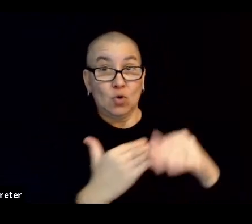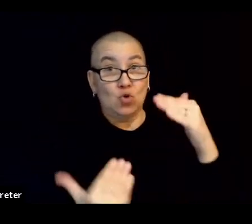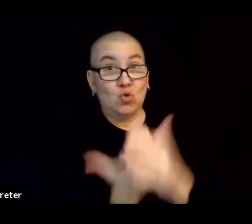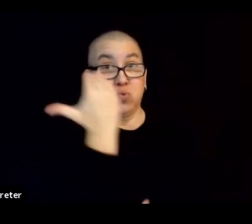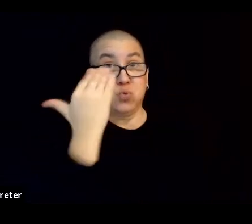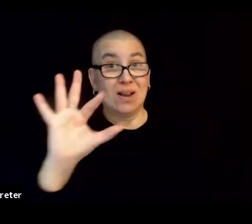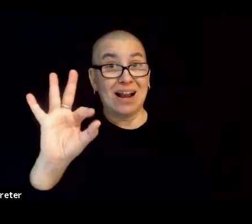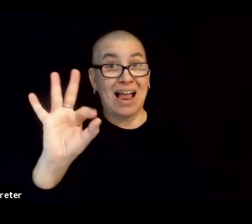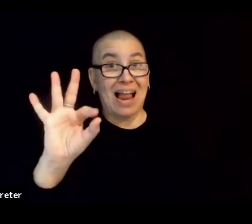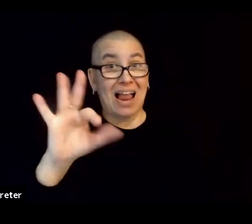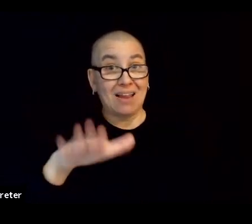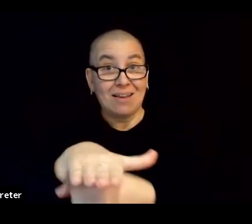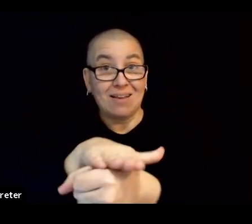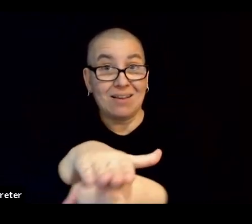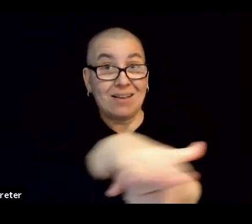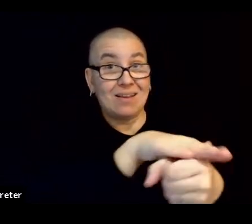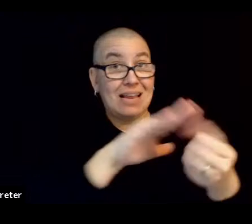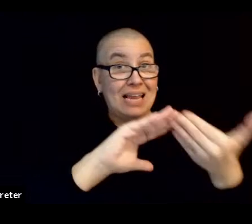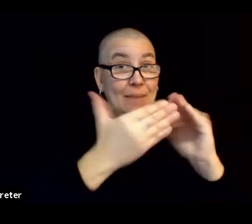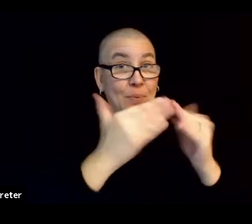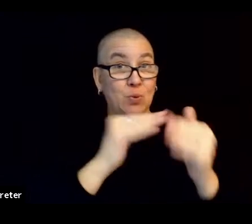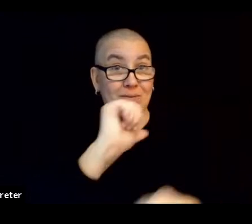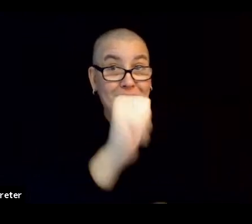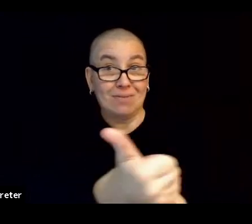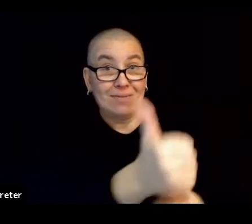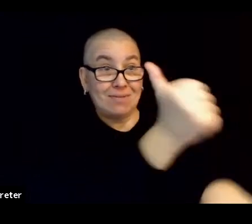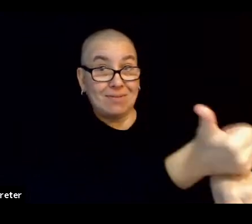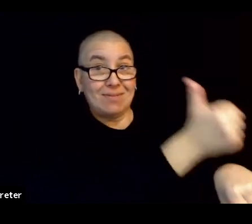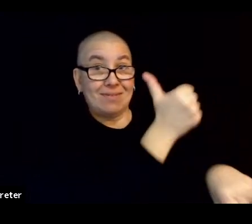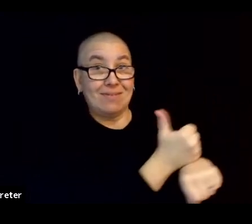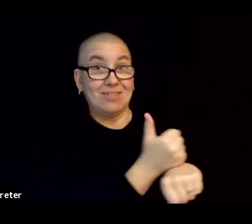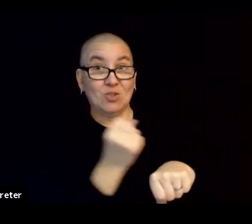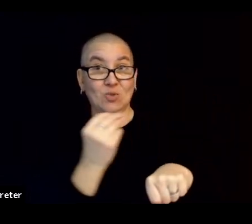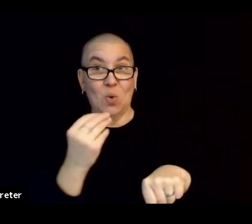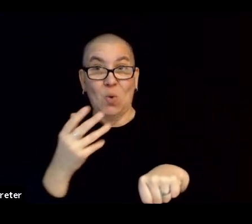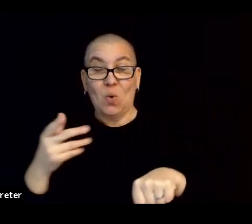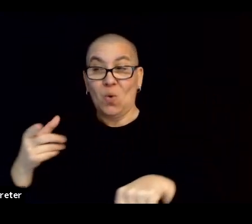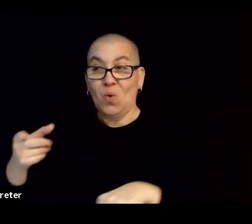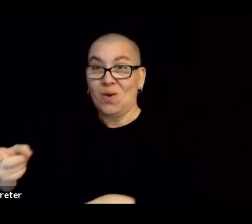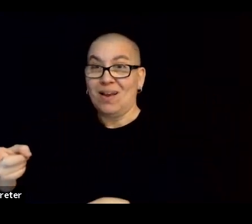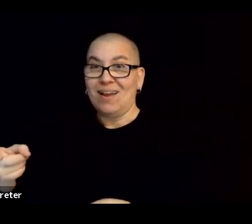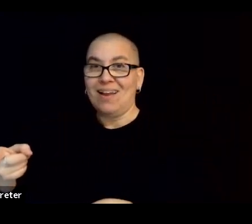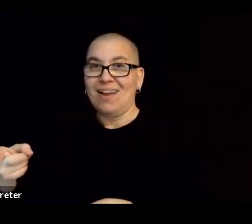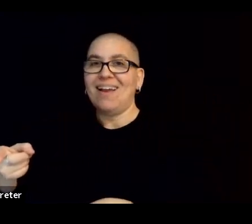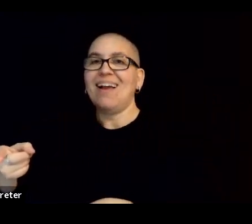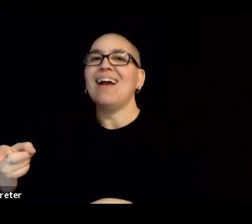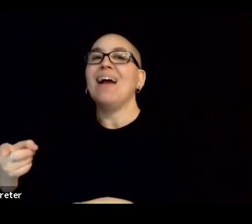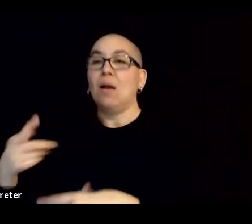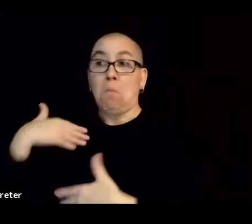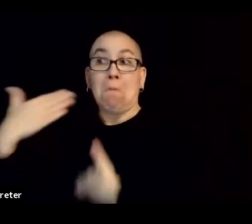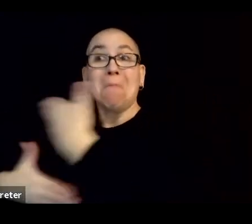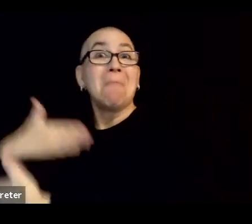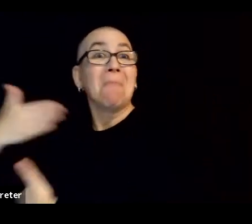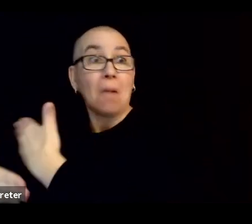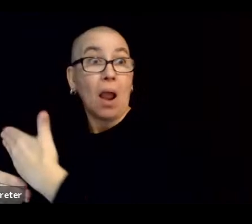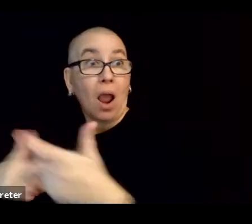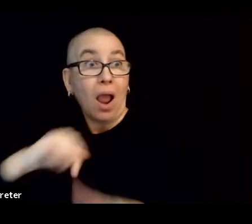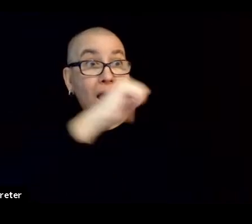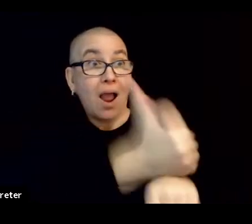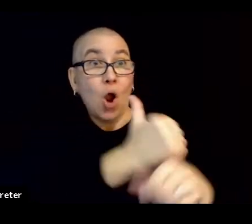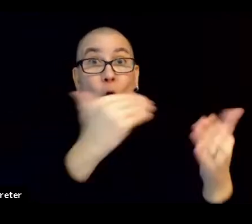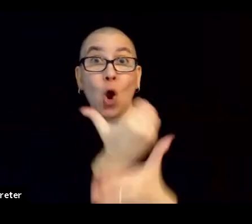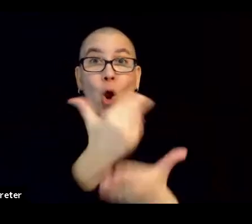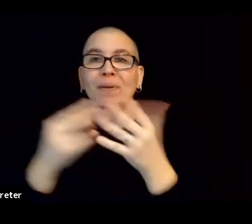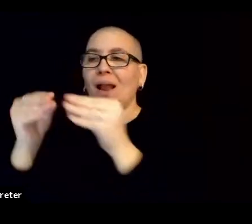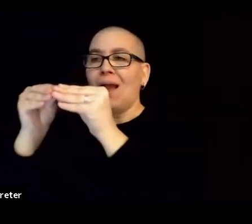exclusively been for phase 1A, we're expanding that to other populations. But we are on track with all